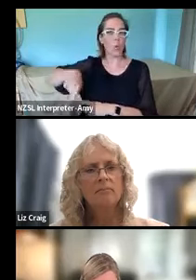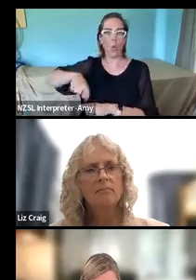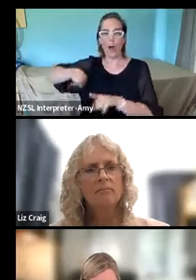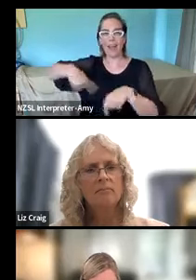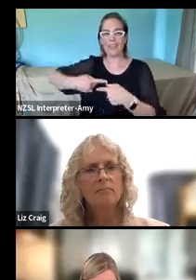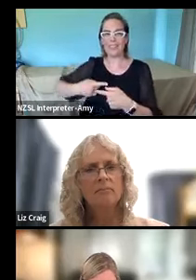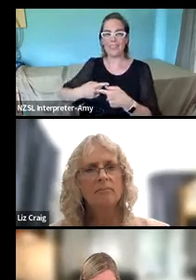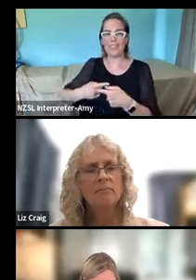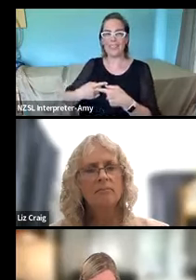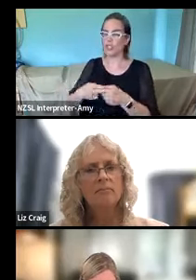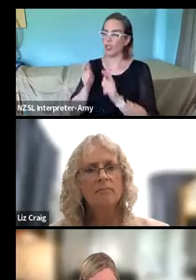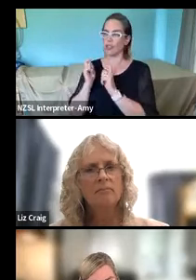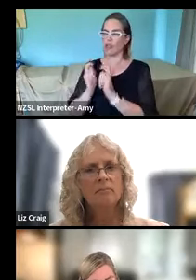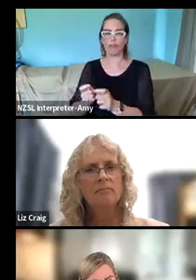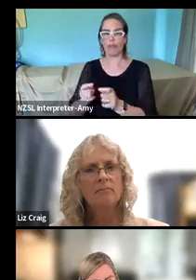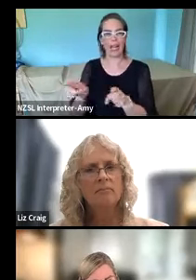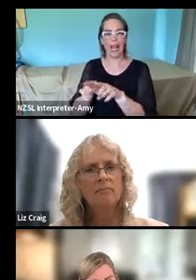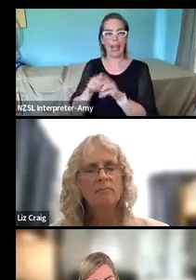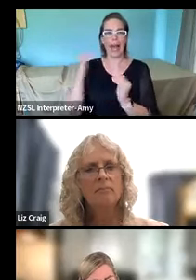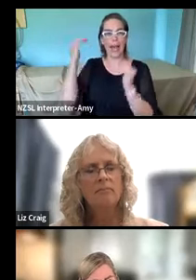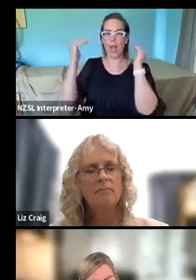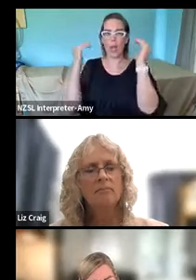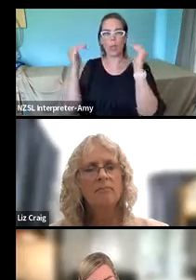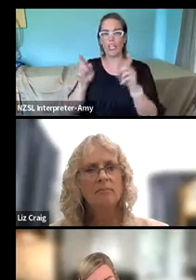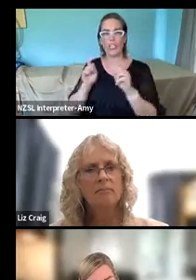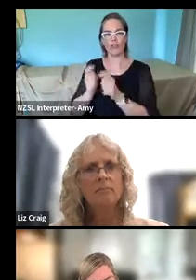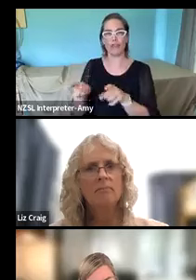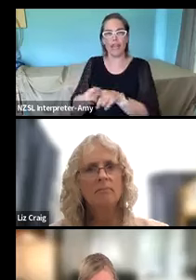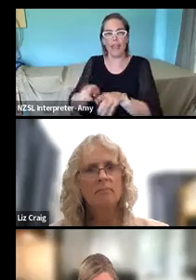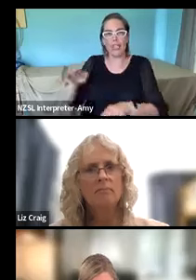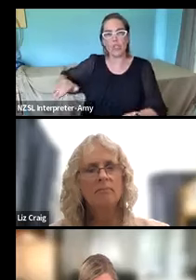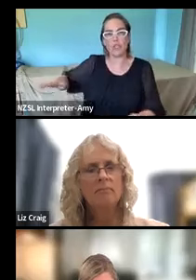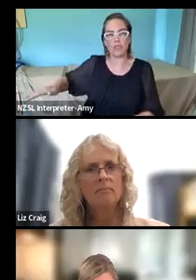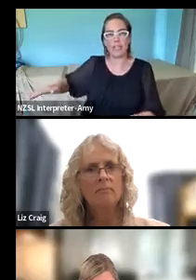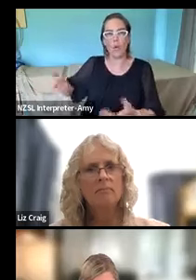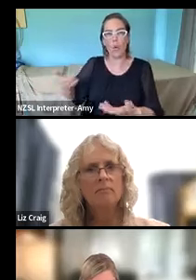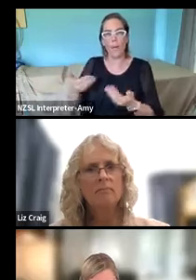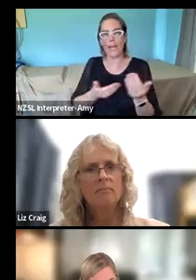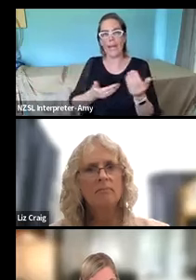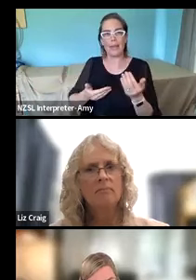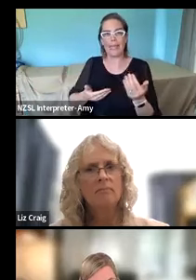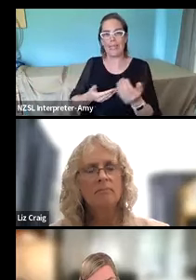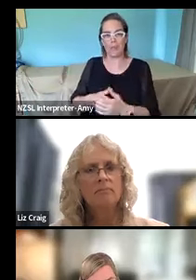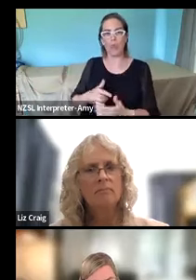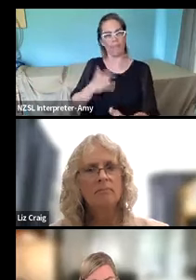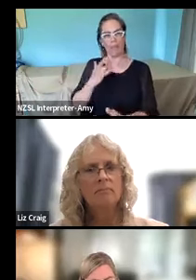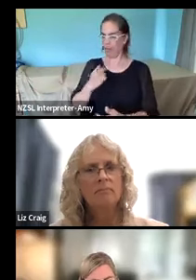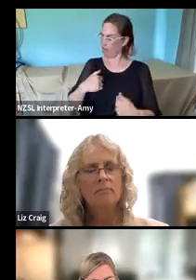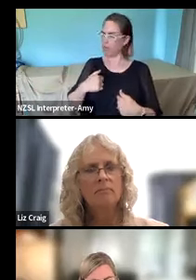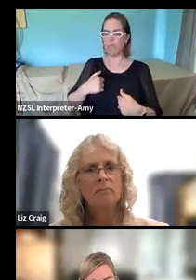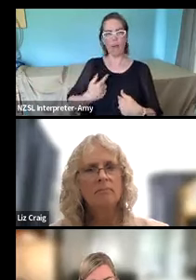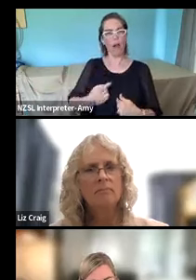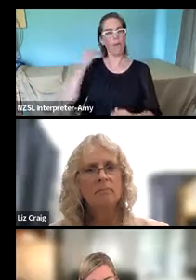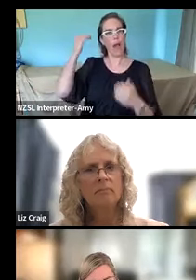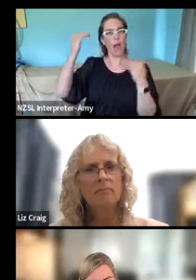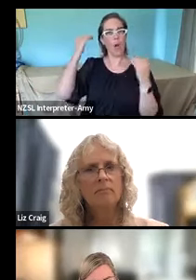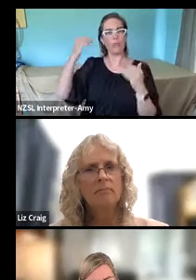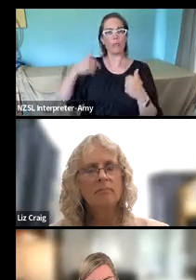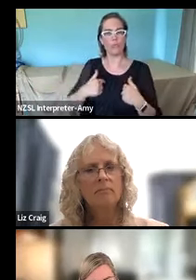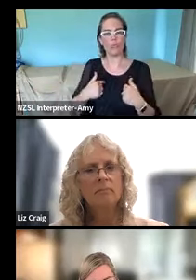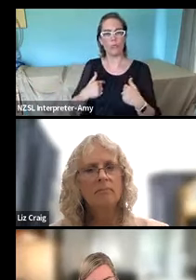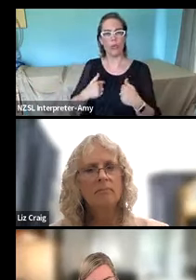treated like adults. They're treating us like we're kids and children and babies. It's like we feel like we're adults. And I think that'd be a good idea, so